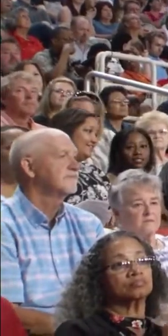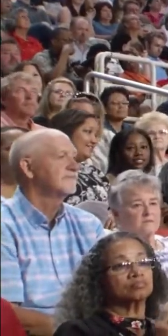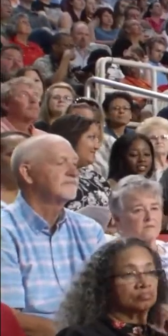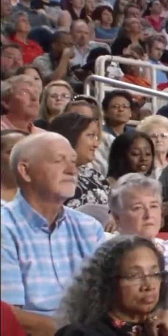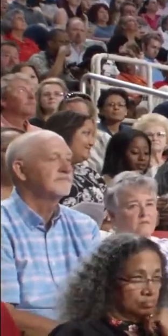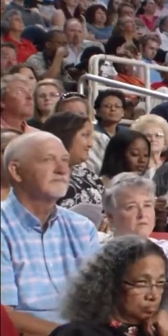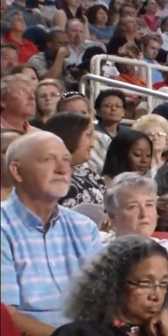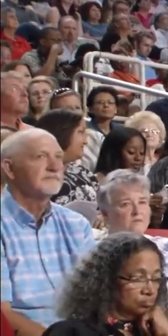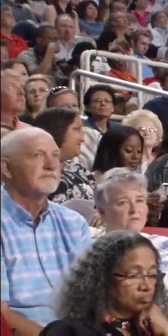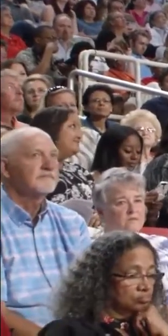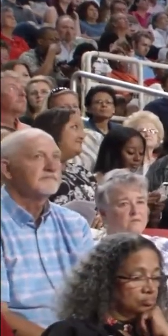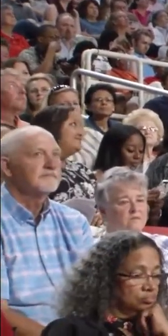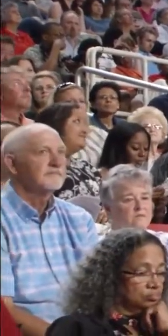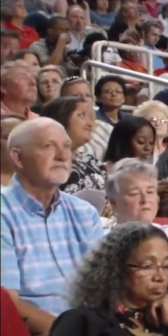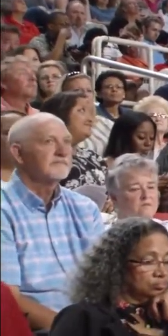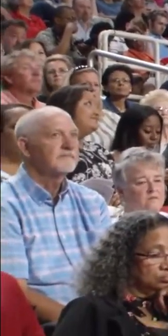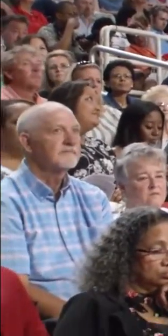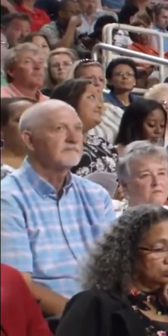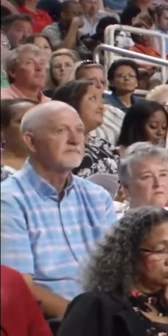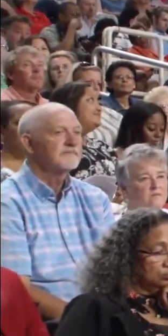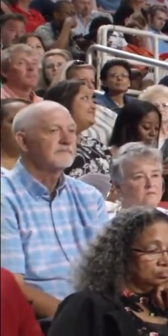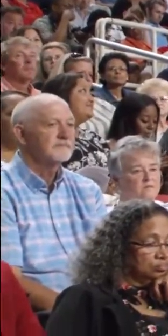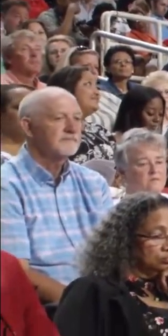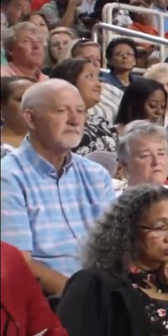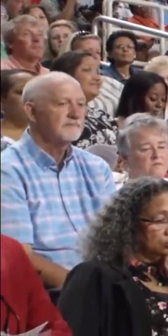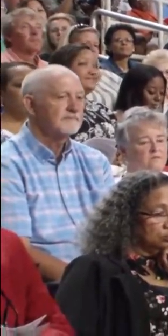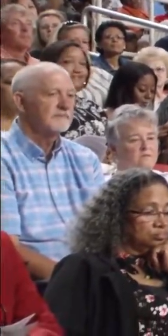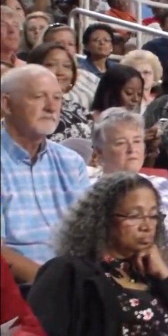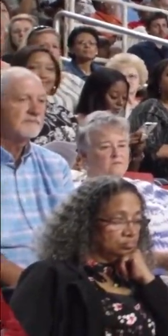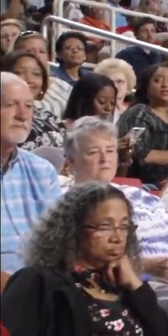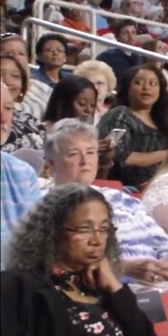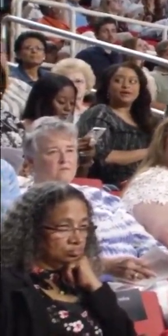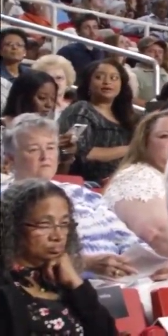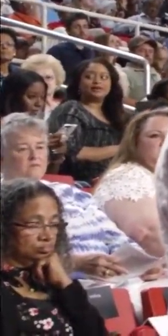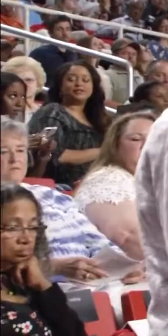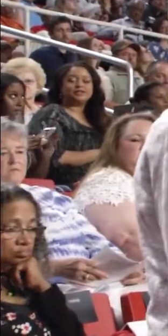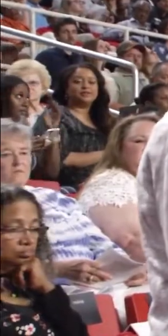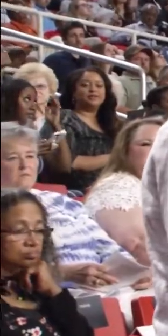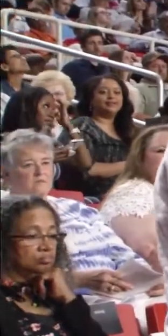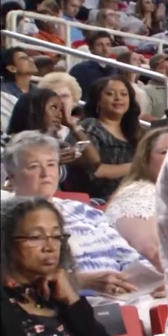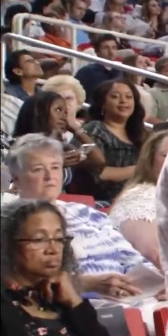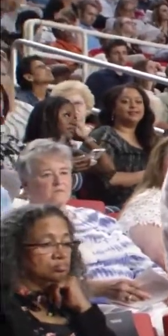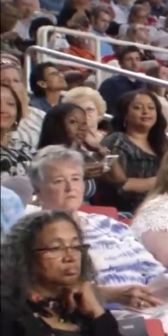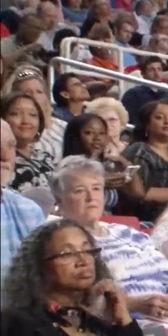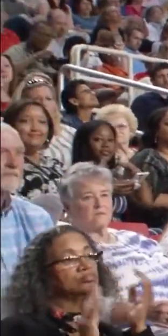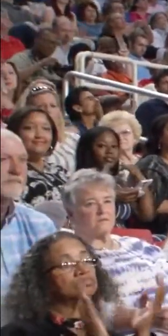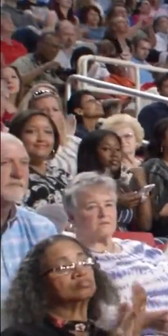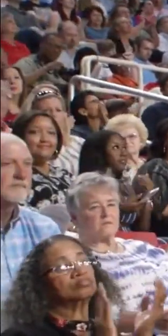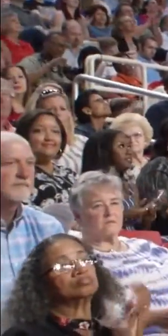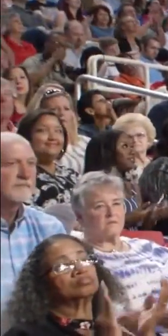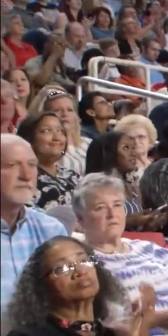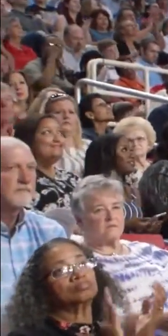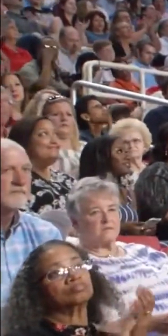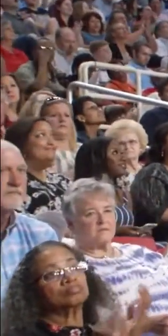And Mrs. Jennifer Tomsick Bell, spouse of Mr. Bell, and thank you for celebrating with us.